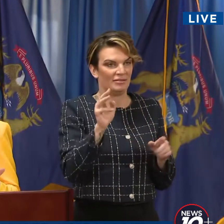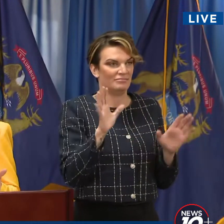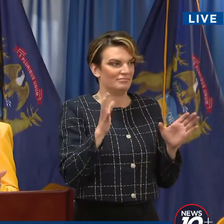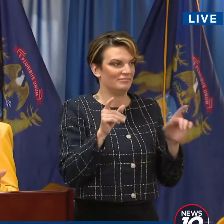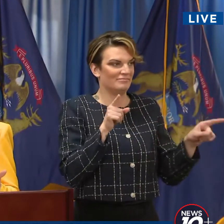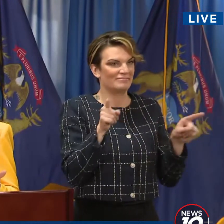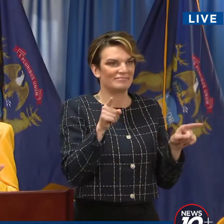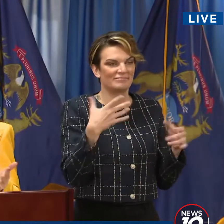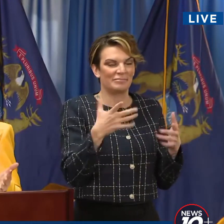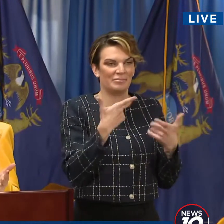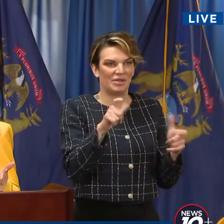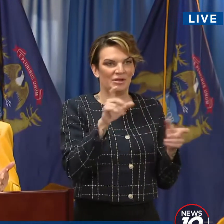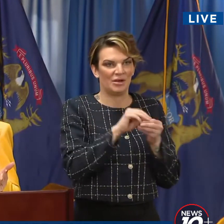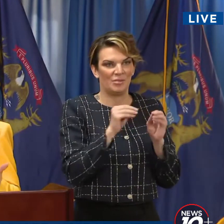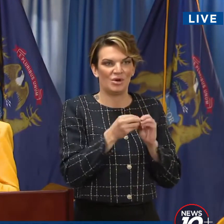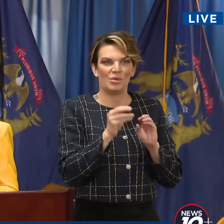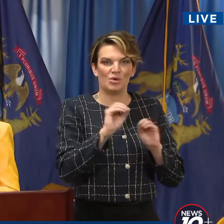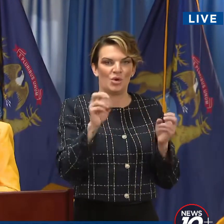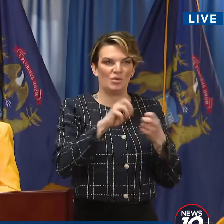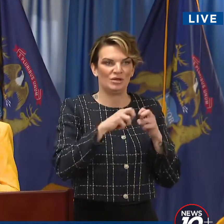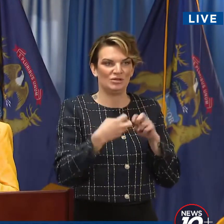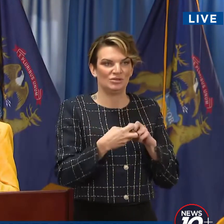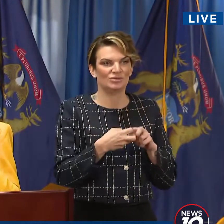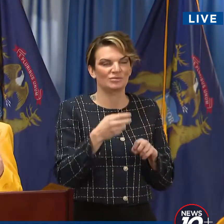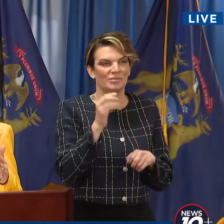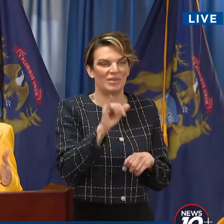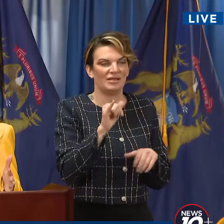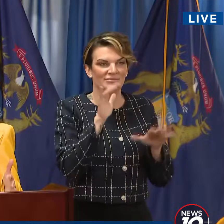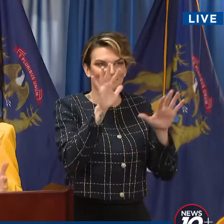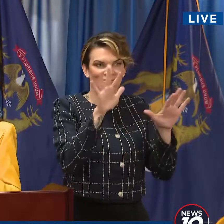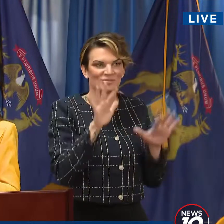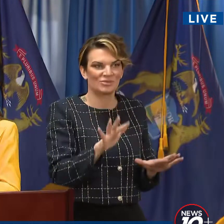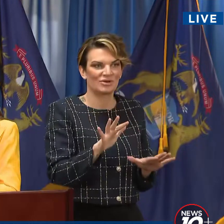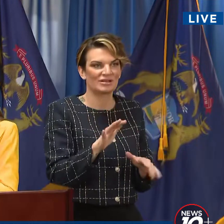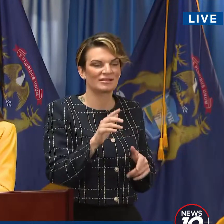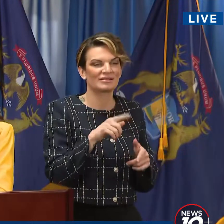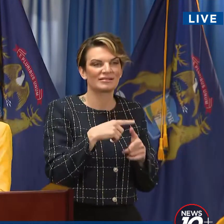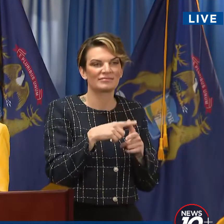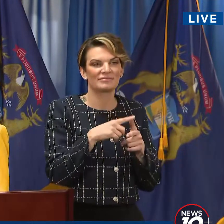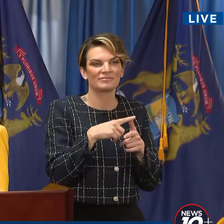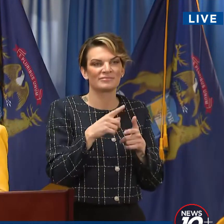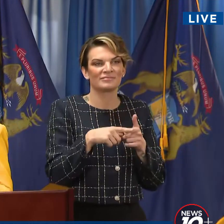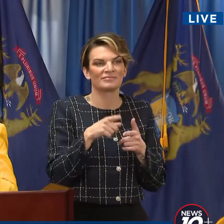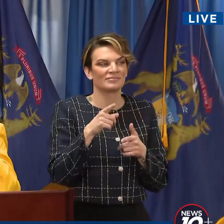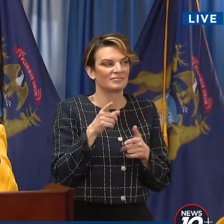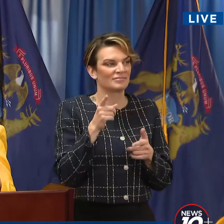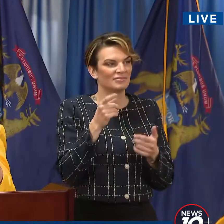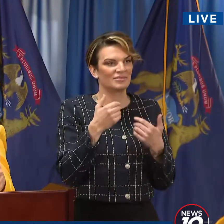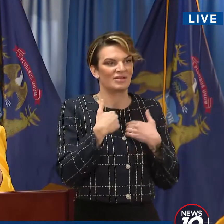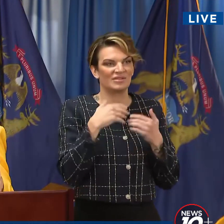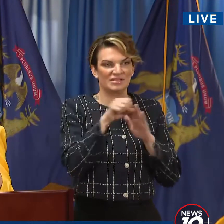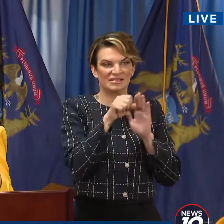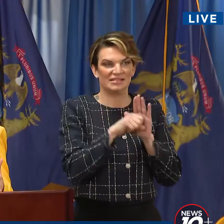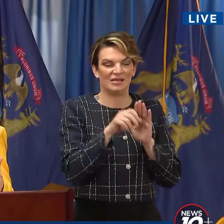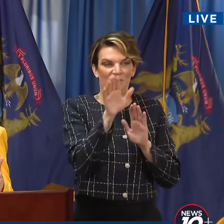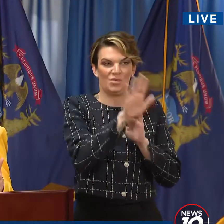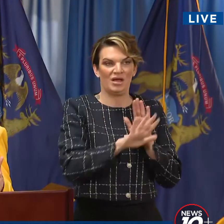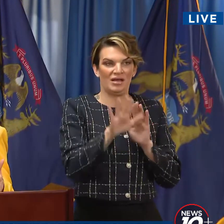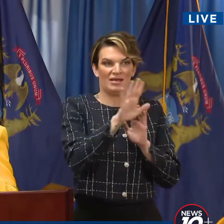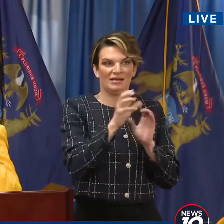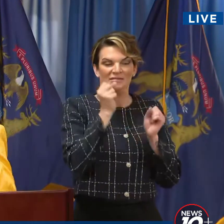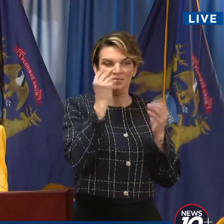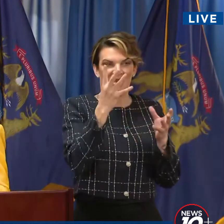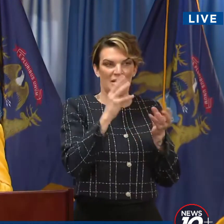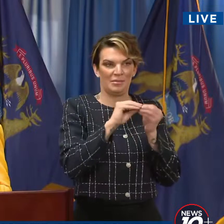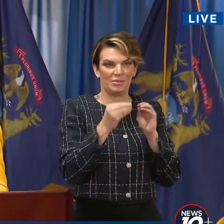essentially, was extraordinary. And then again, I think when you take that next to the fact that you then had a statewide turnout election of high